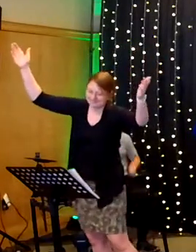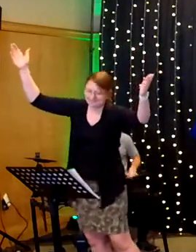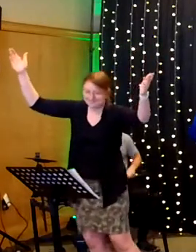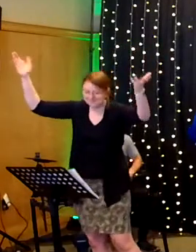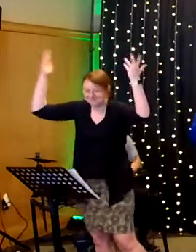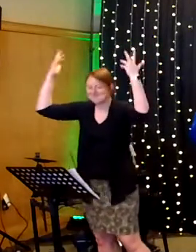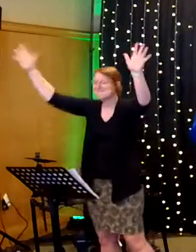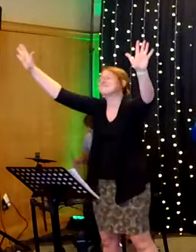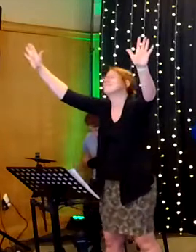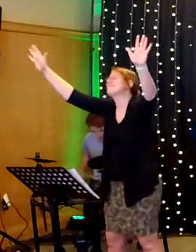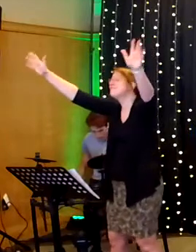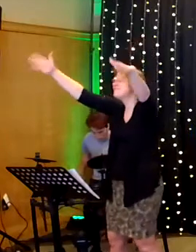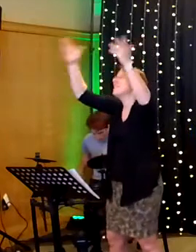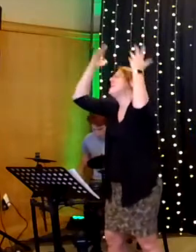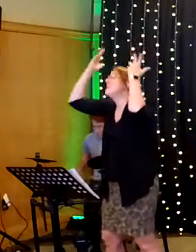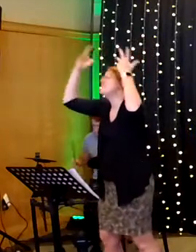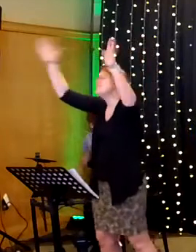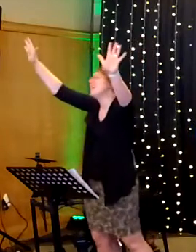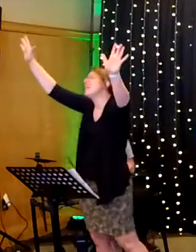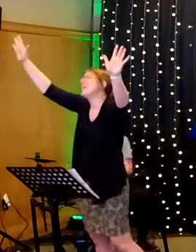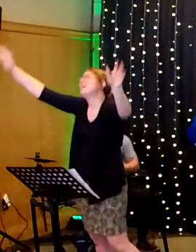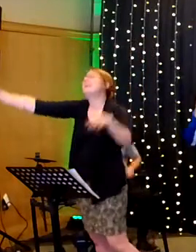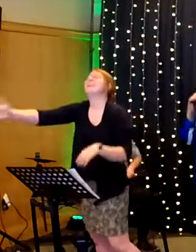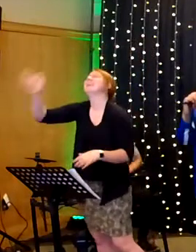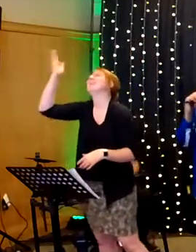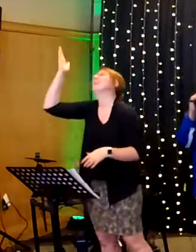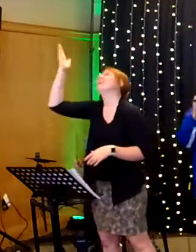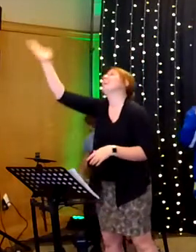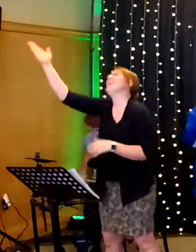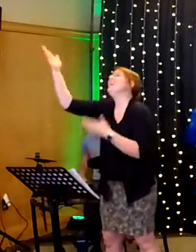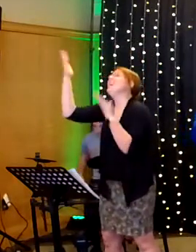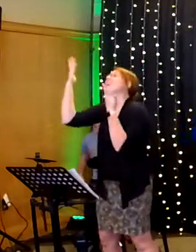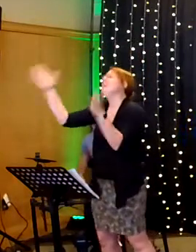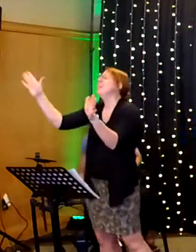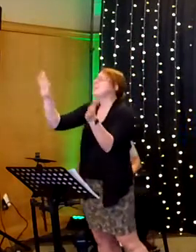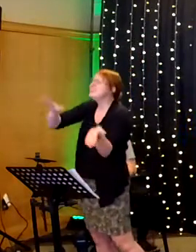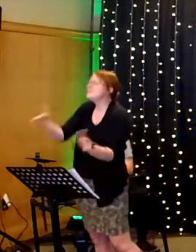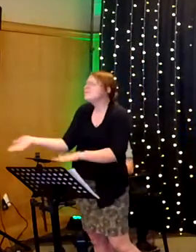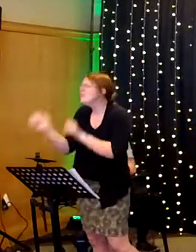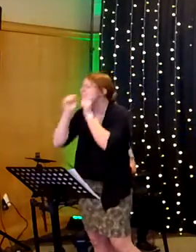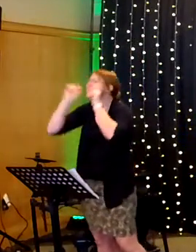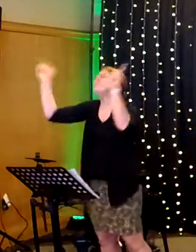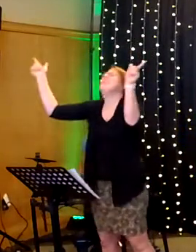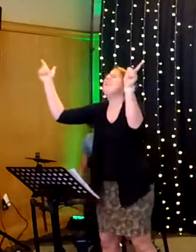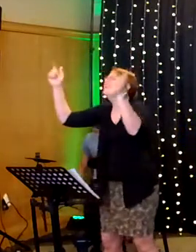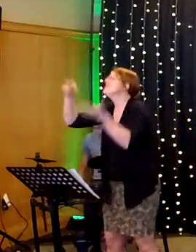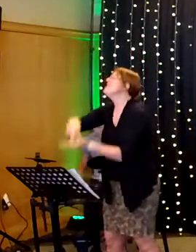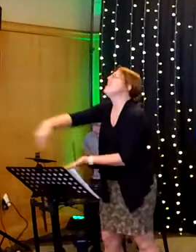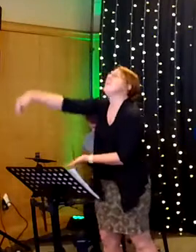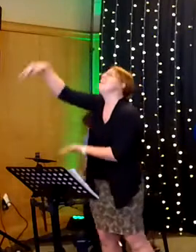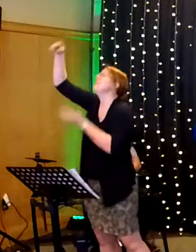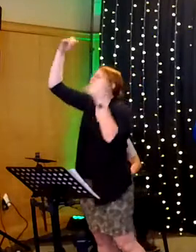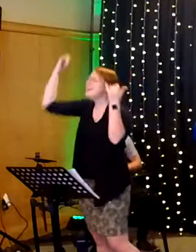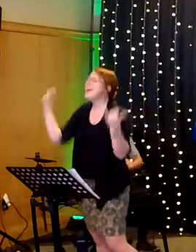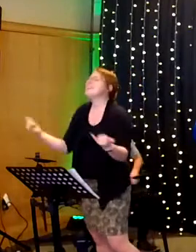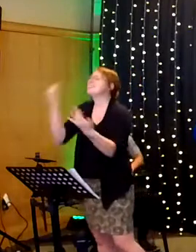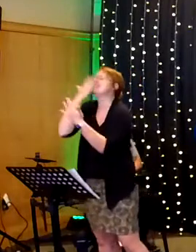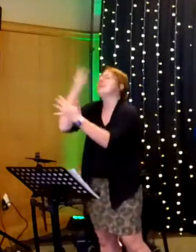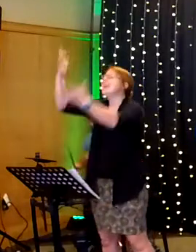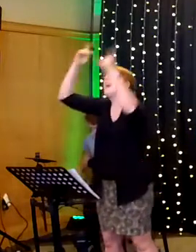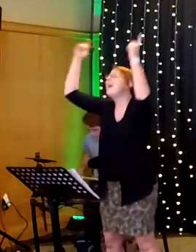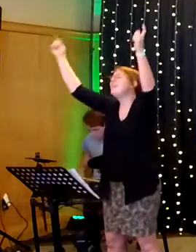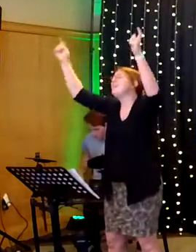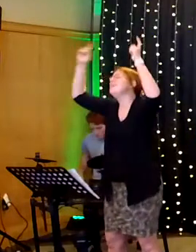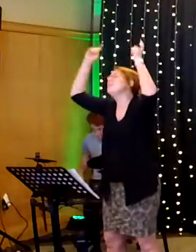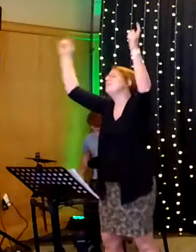hallelujah. Oh, done, done. He is risen, it is done, and I